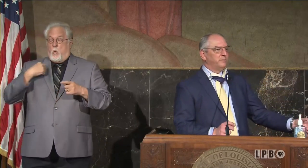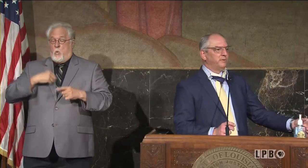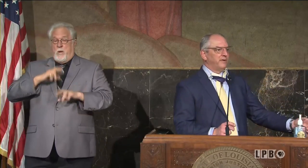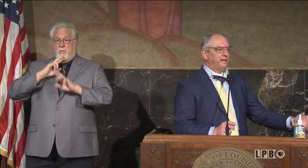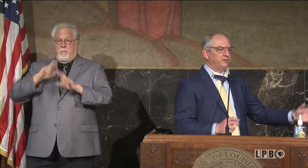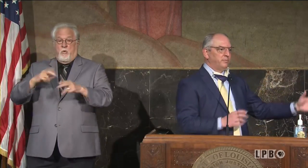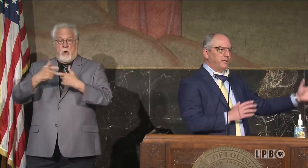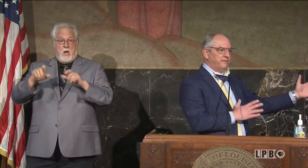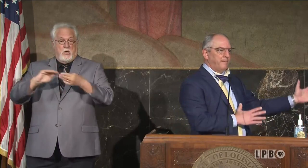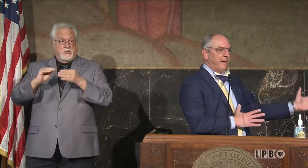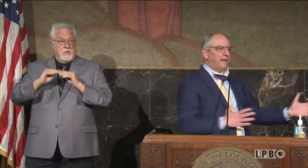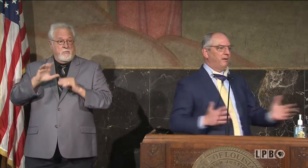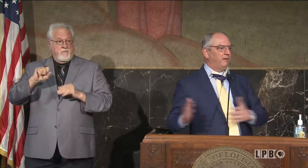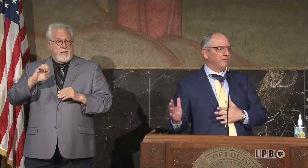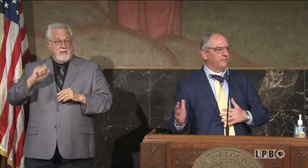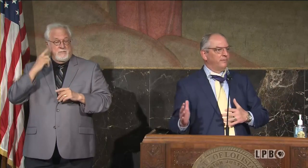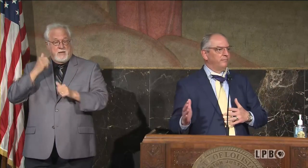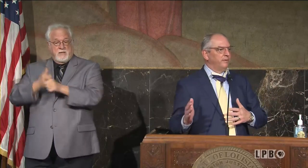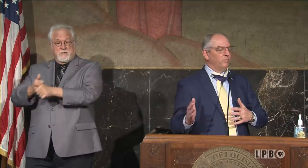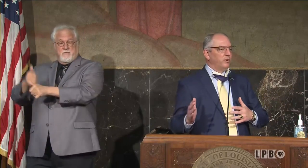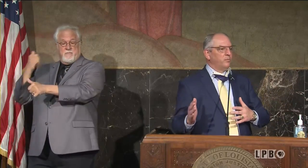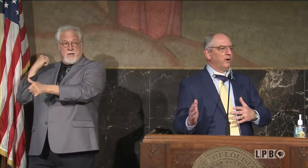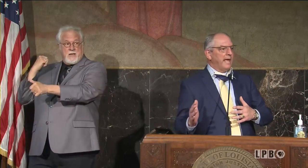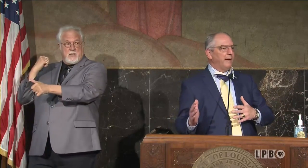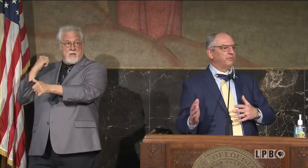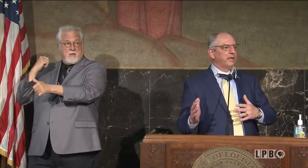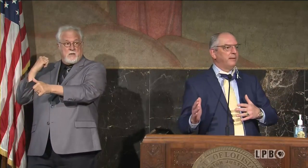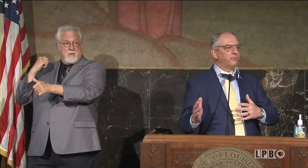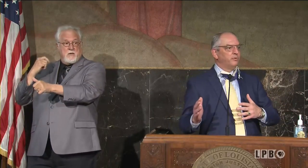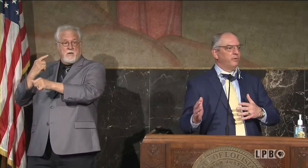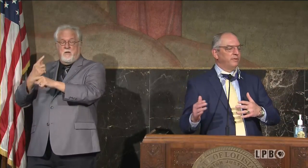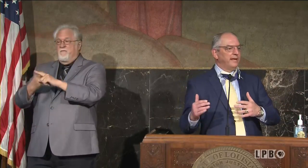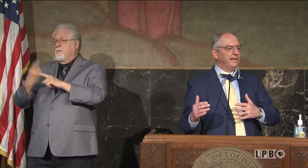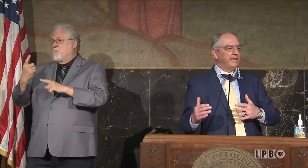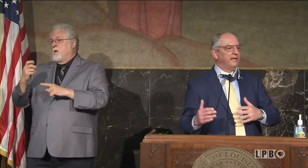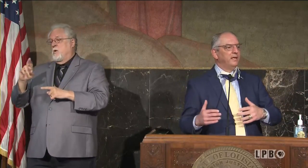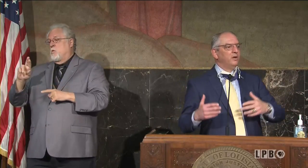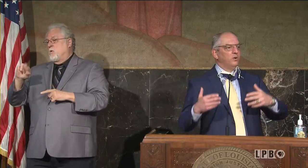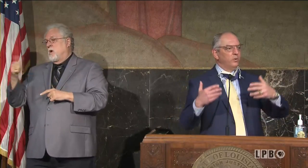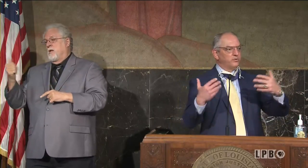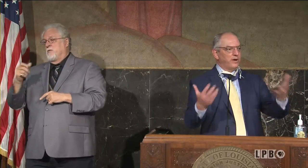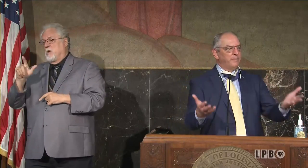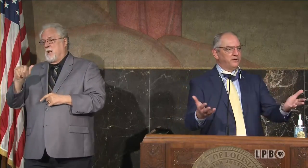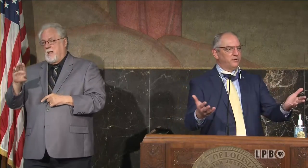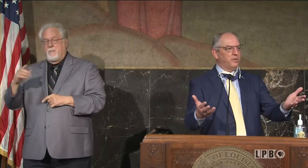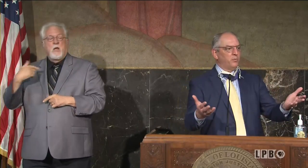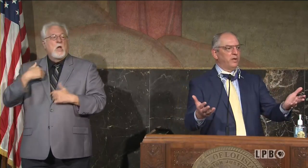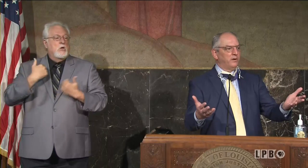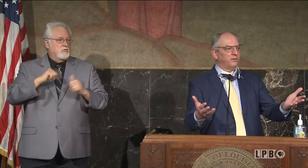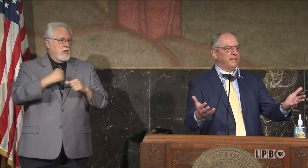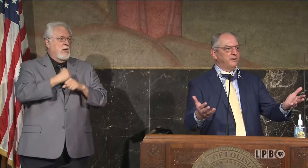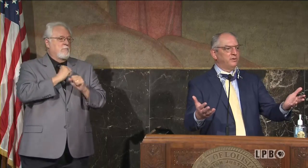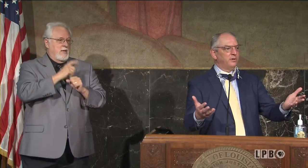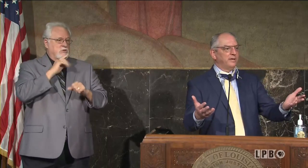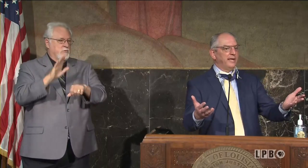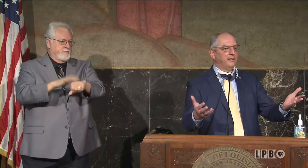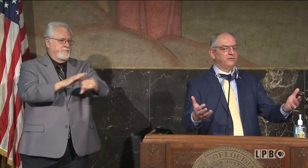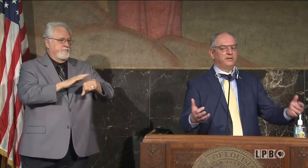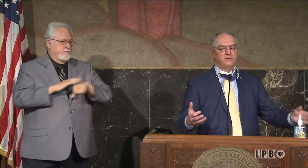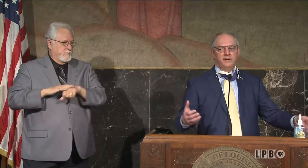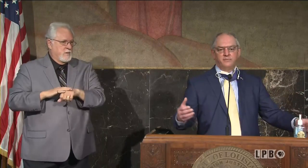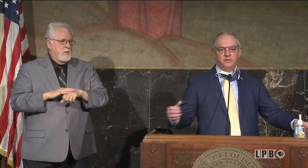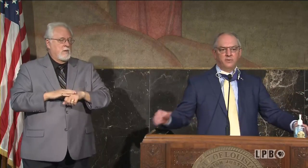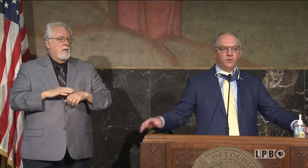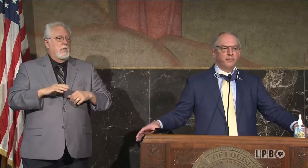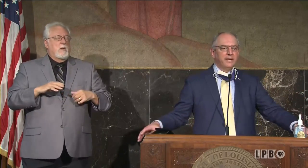large number of cases because a backlog from one or more labs came through on that day, we try to make sure that we alert that to you. Again,